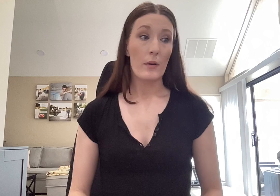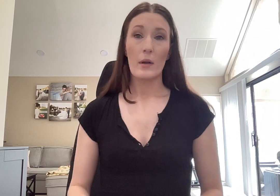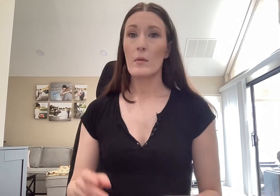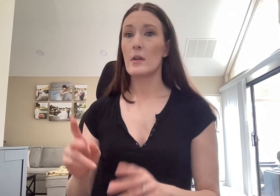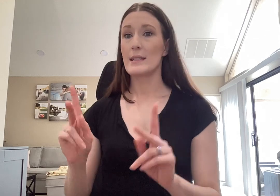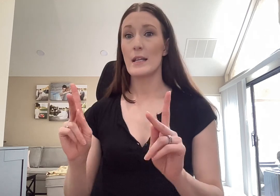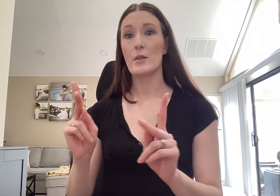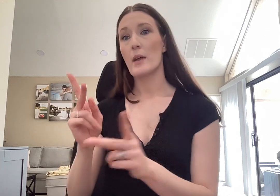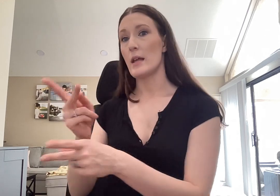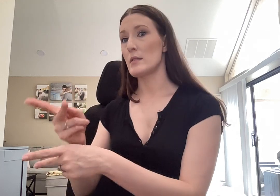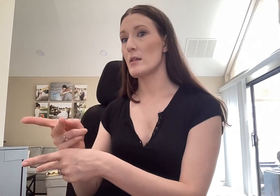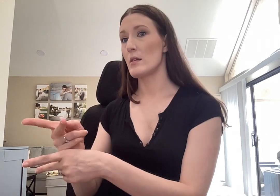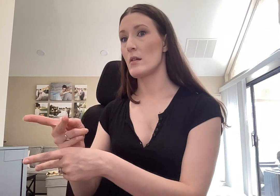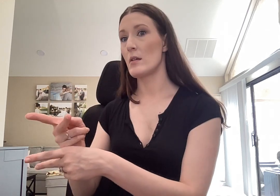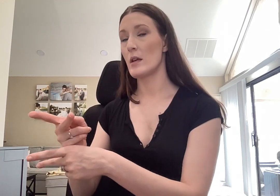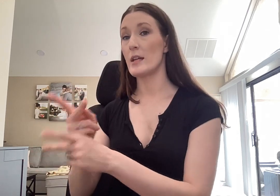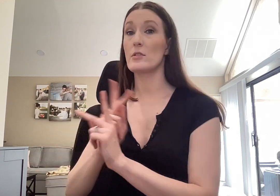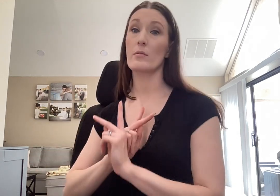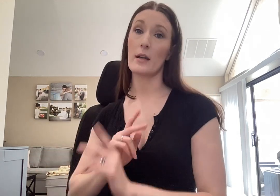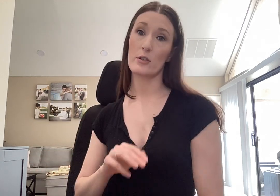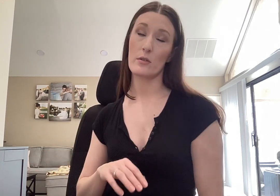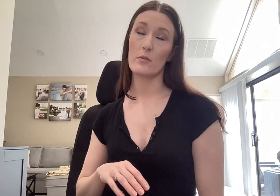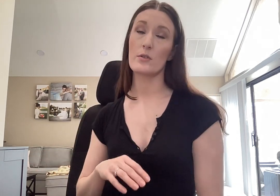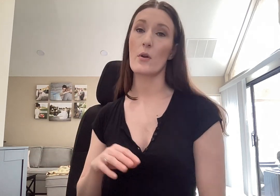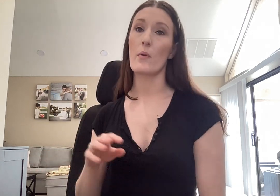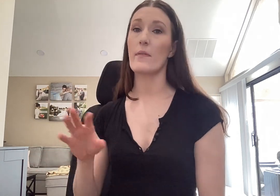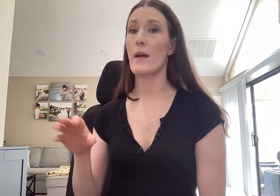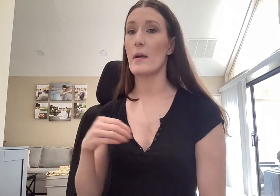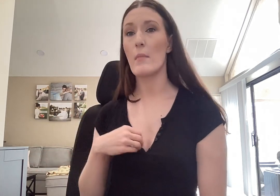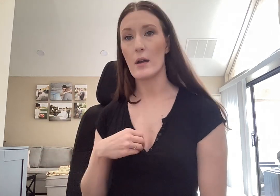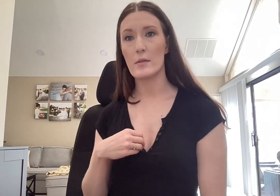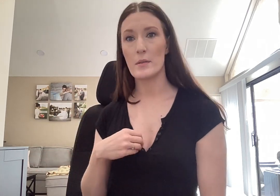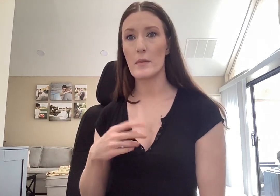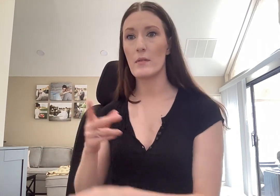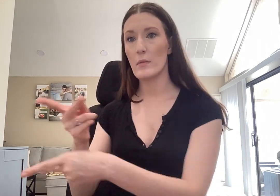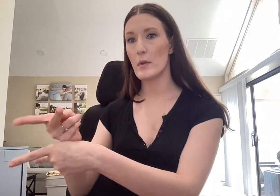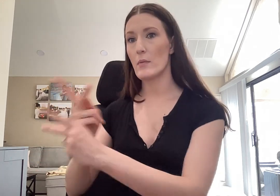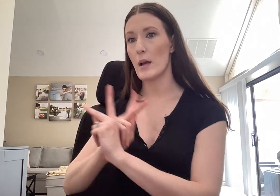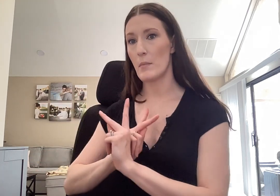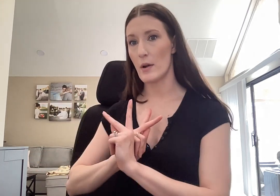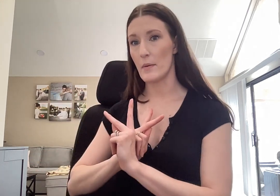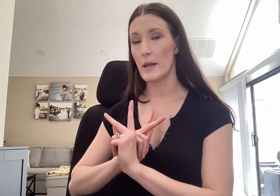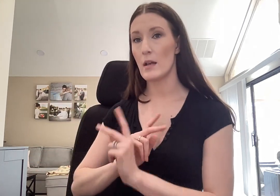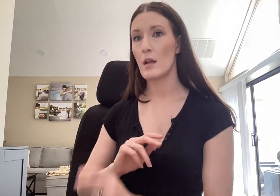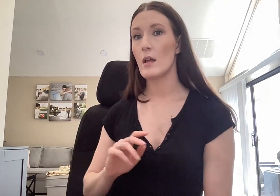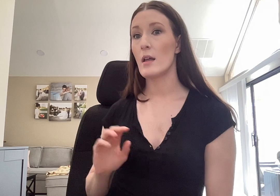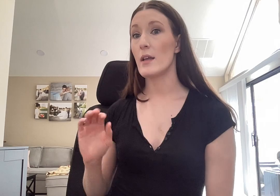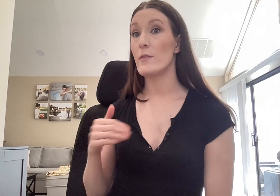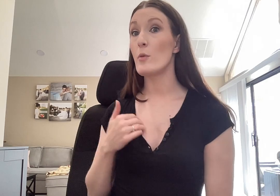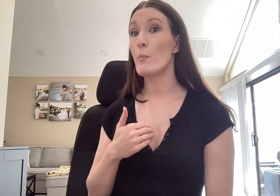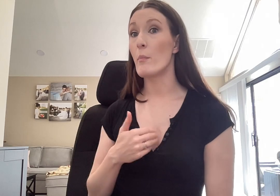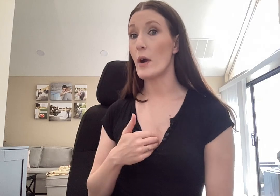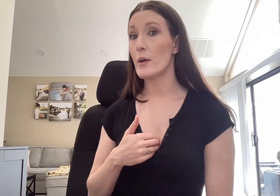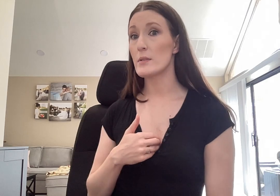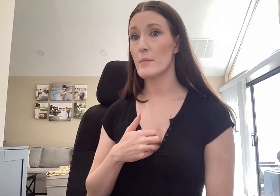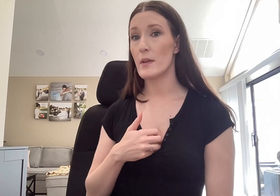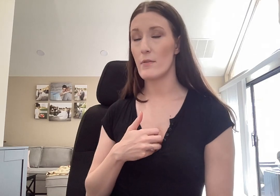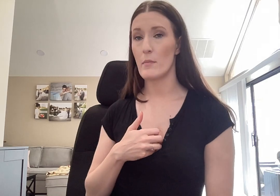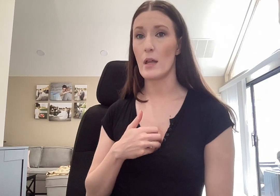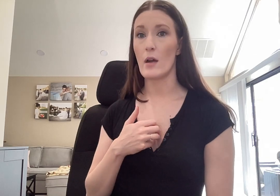Borrow, take two Ks. It's directional. So if I borrow something from you, I borrow it. If you borrow something from me or